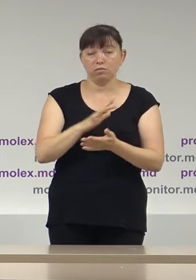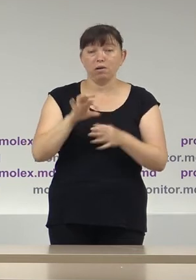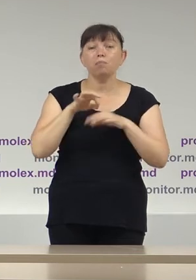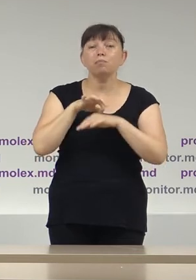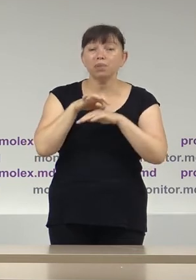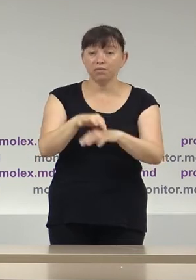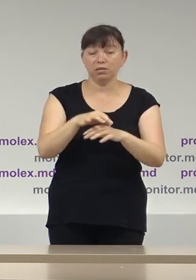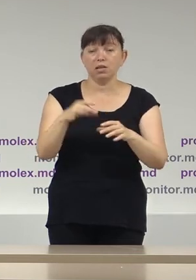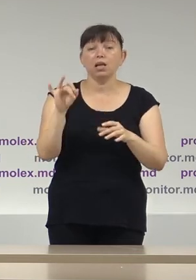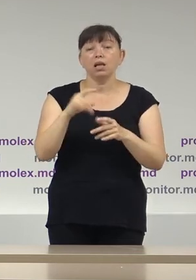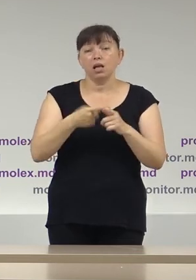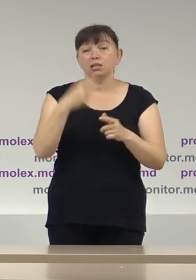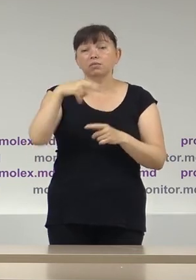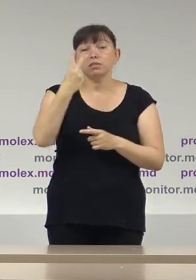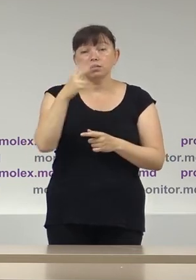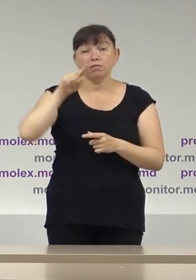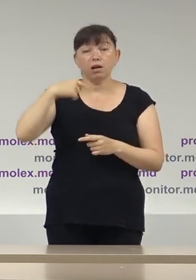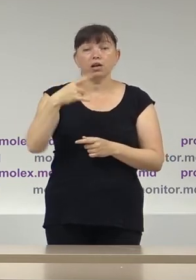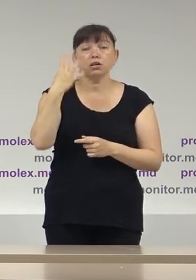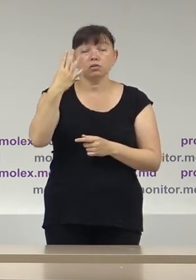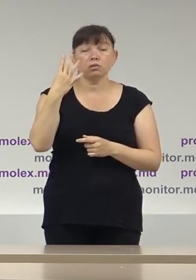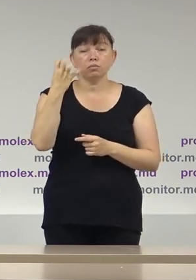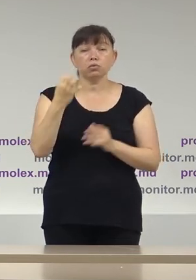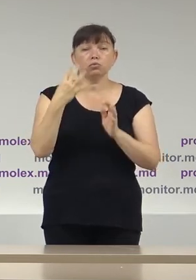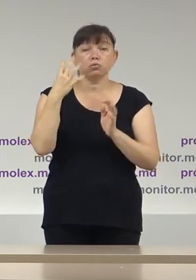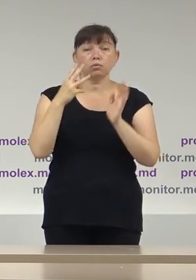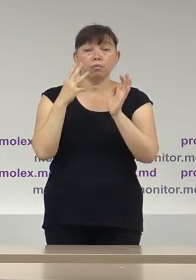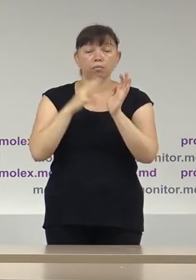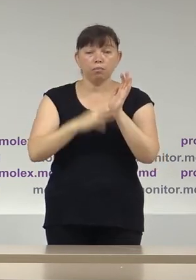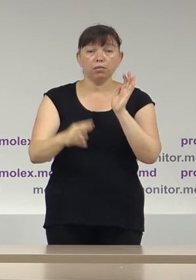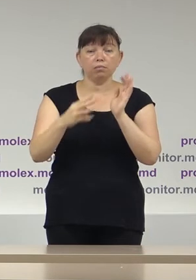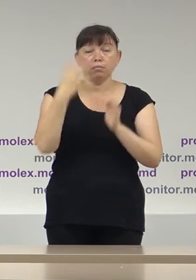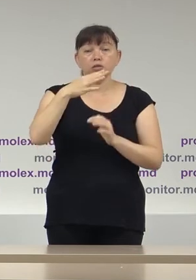the quality of the procedures on the elections day, because the amount of